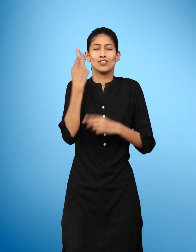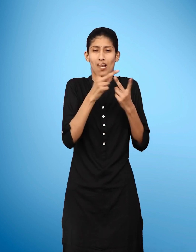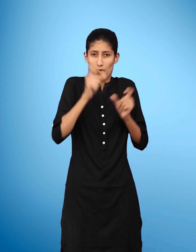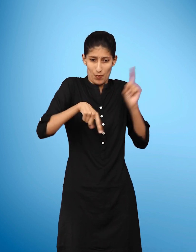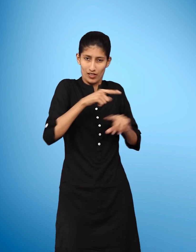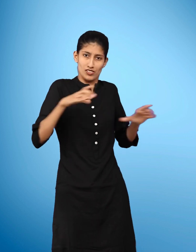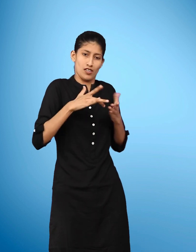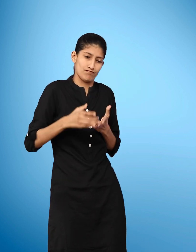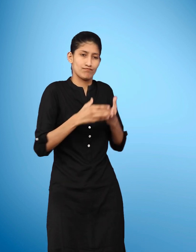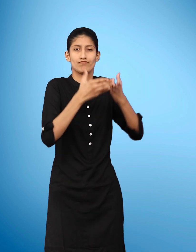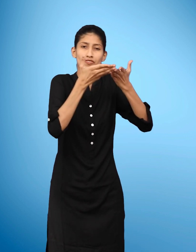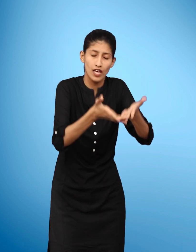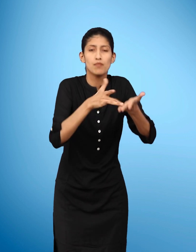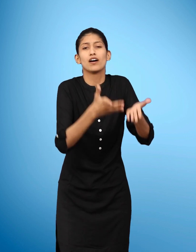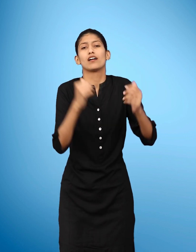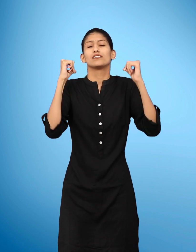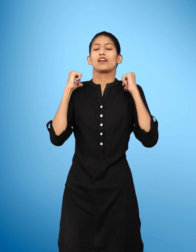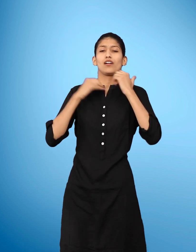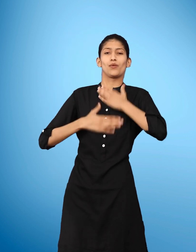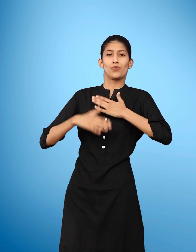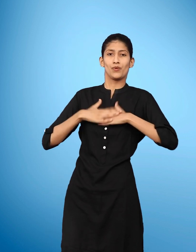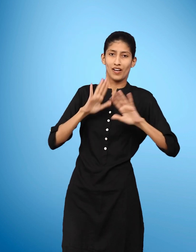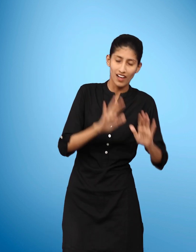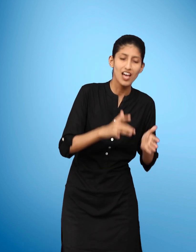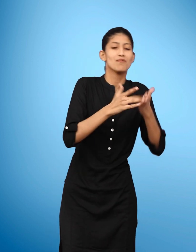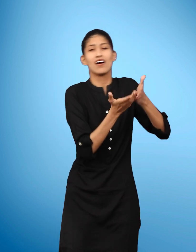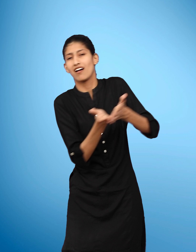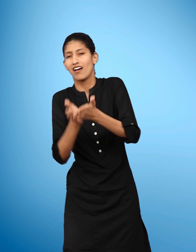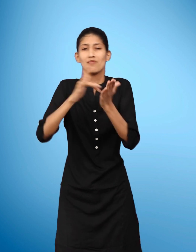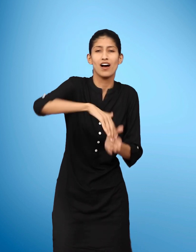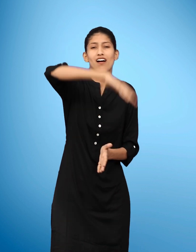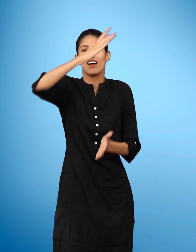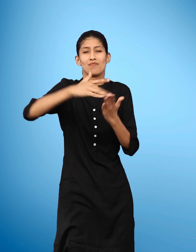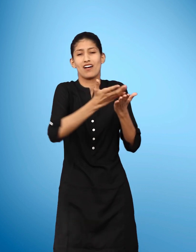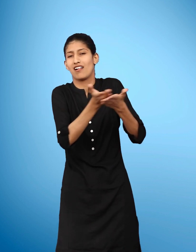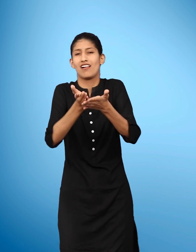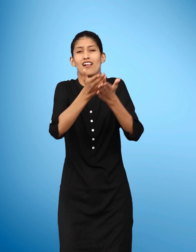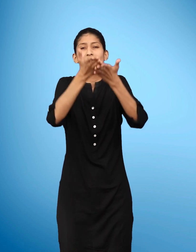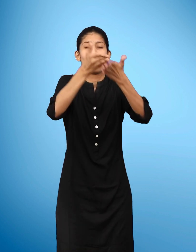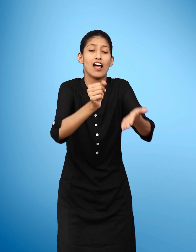Traders probably halted in these cave monasteries during their travels.